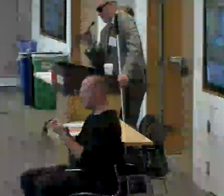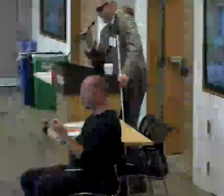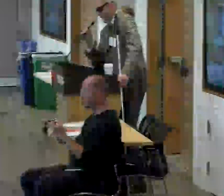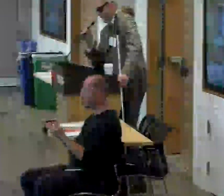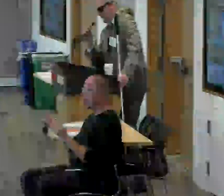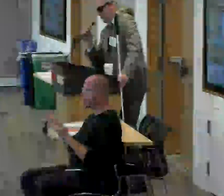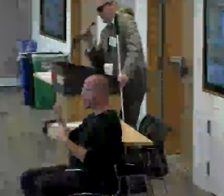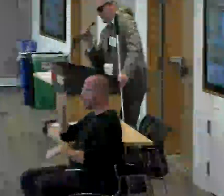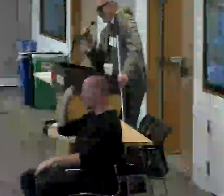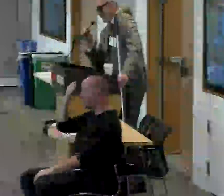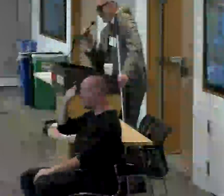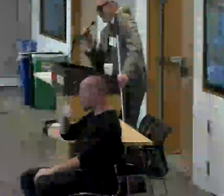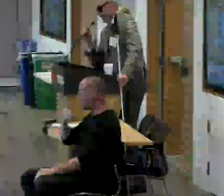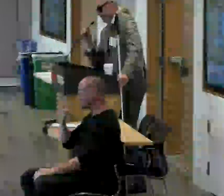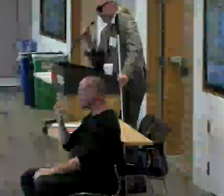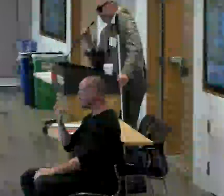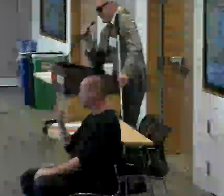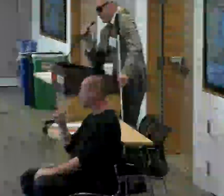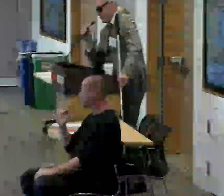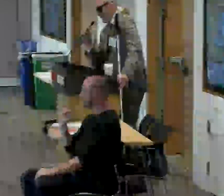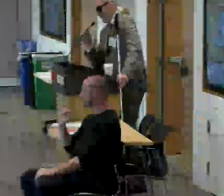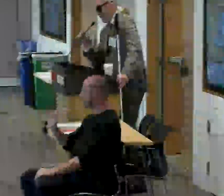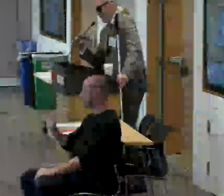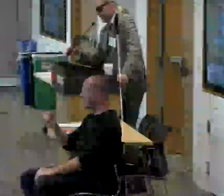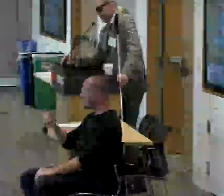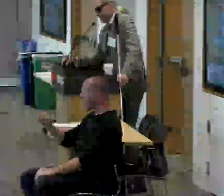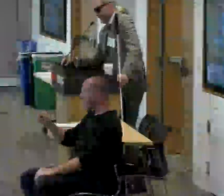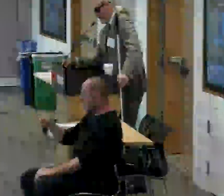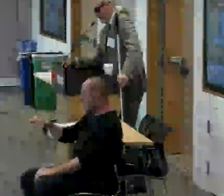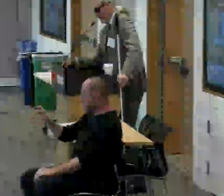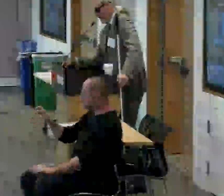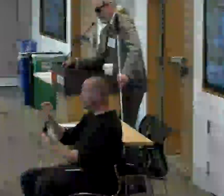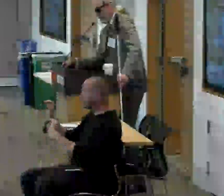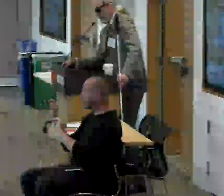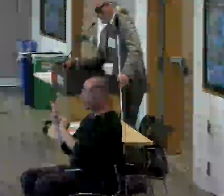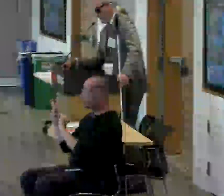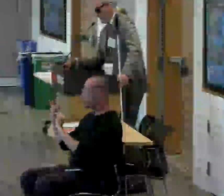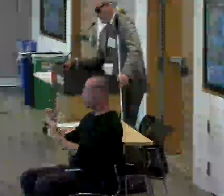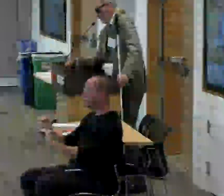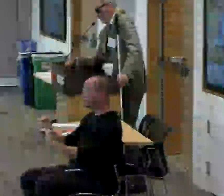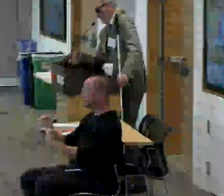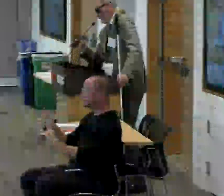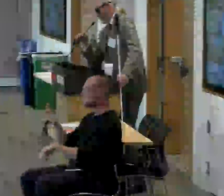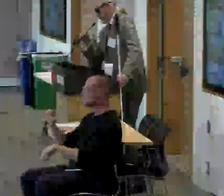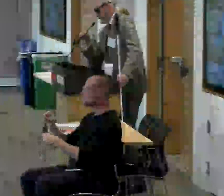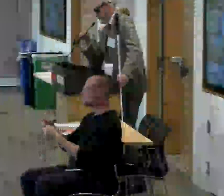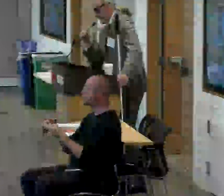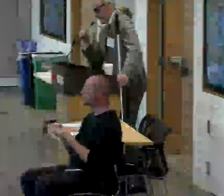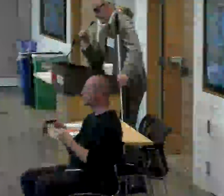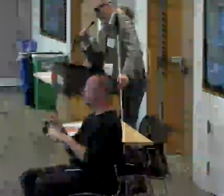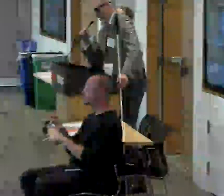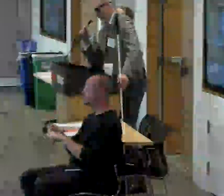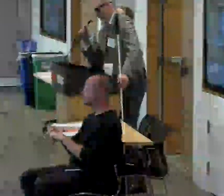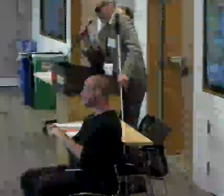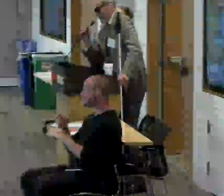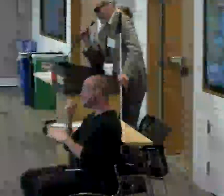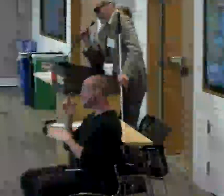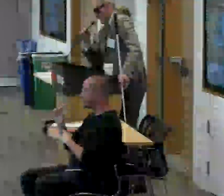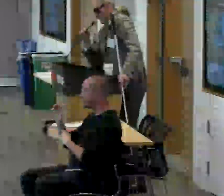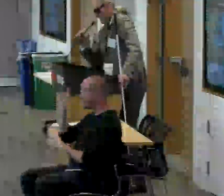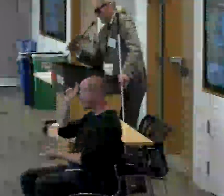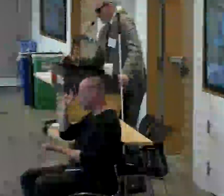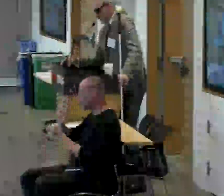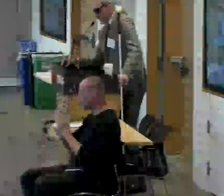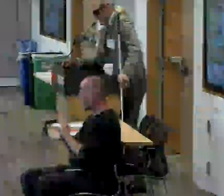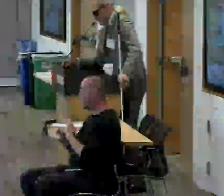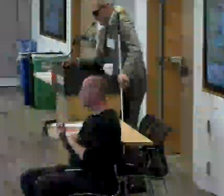front. If anybody should need to reposition their seating for that purpose, please feel free to do so. We're happy to help you if you need